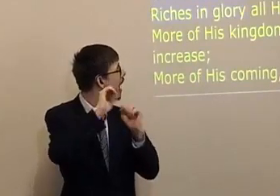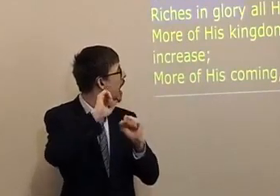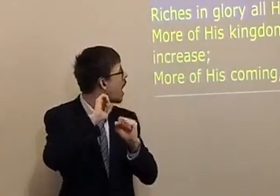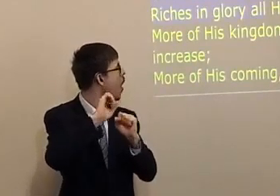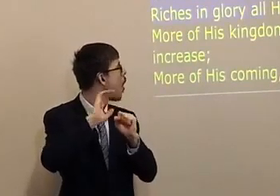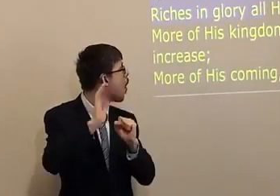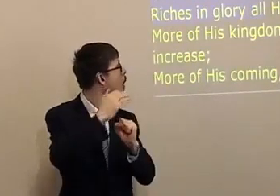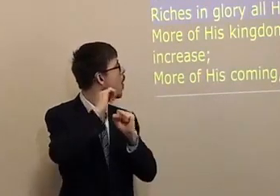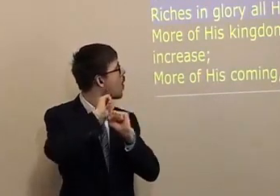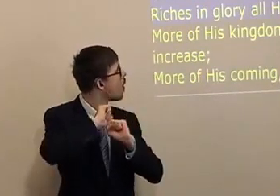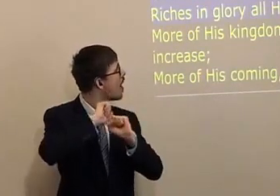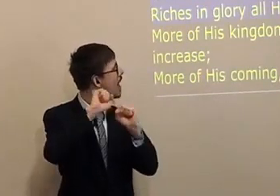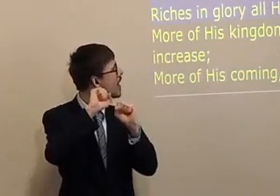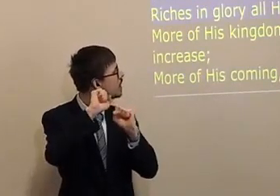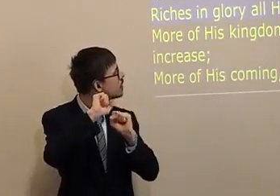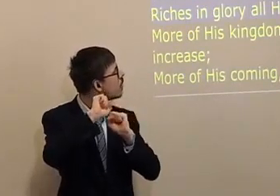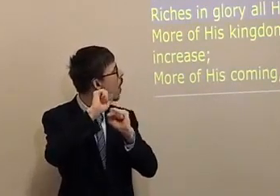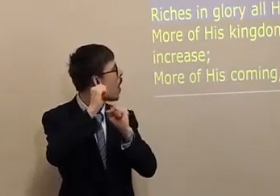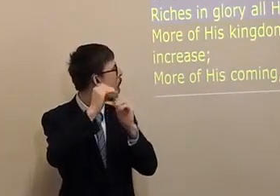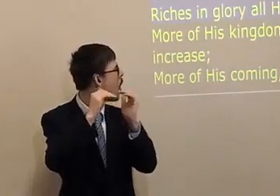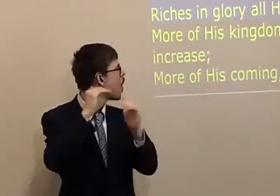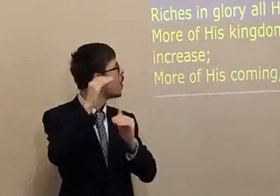glory, all is thy own.